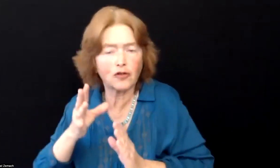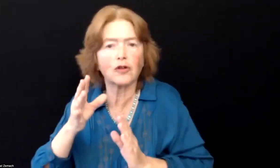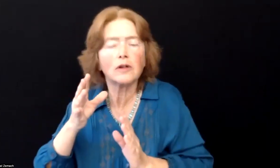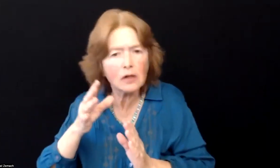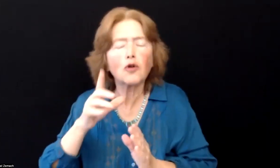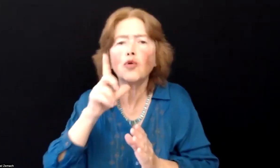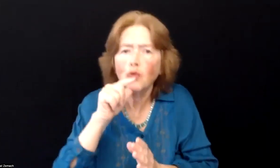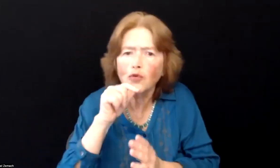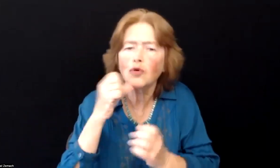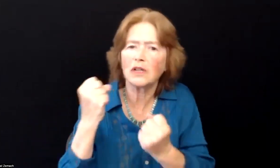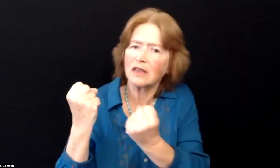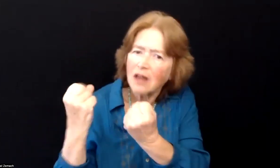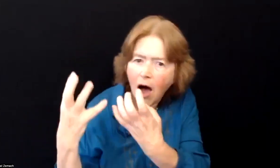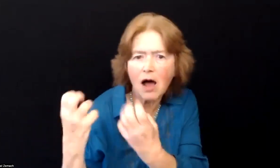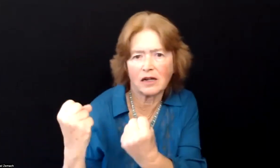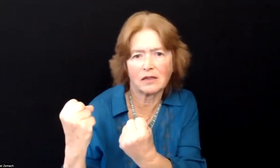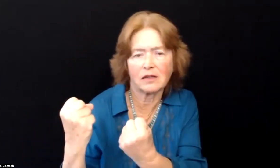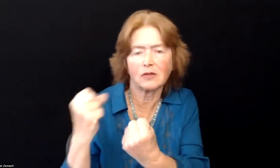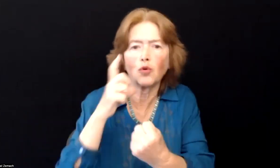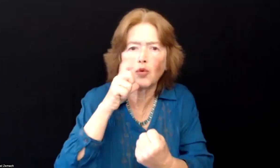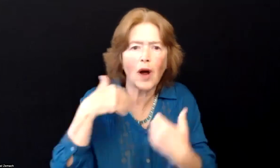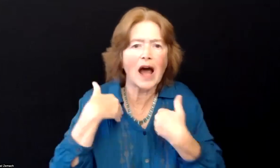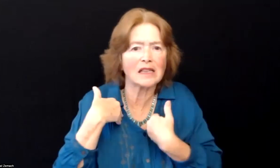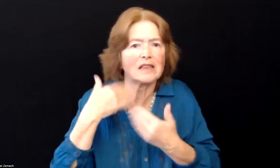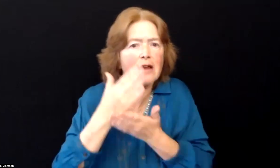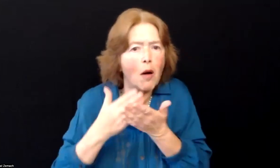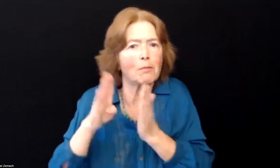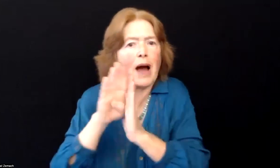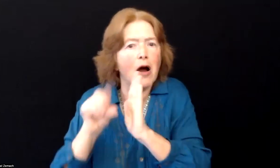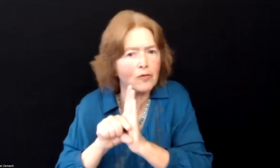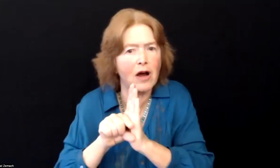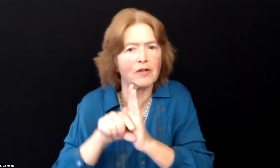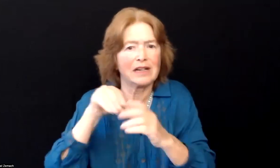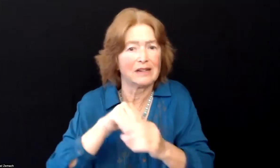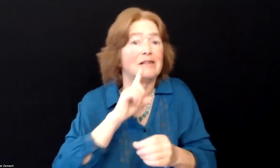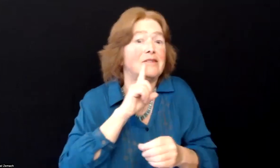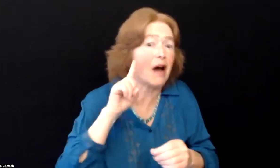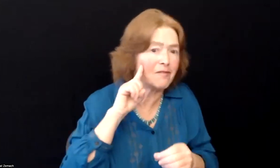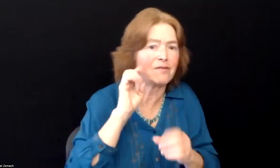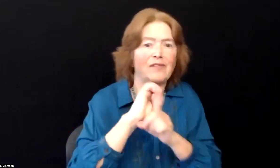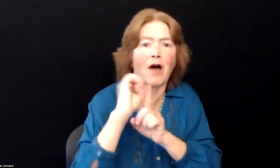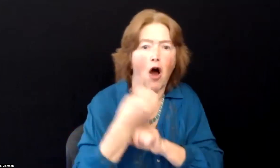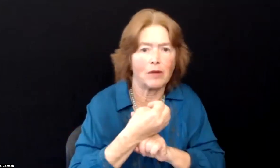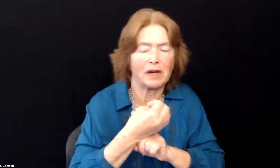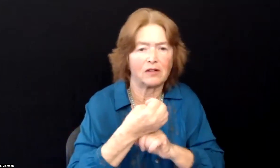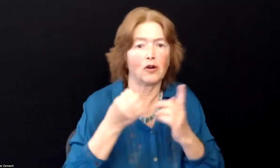if you can hire a hearing educator who has background in deaf education, who can